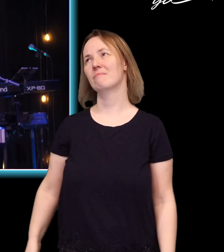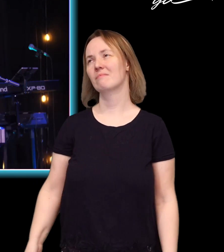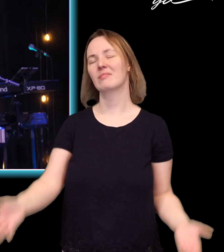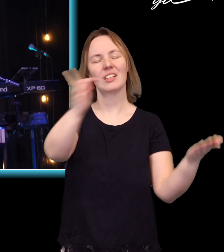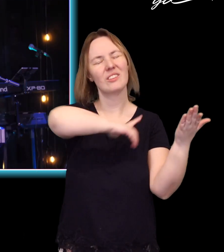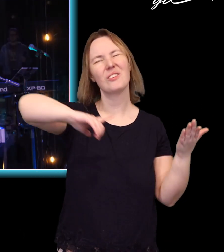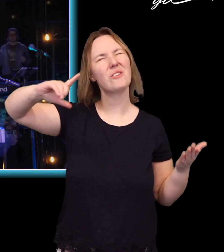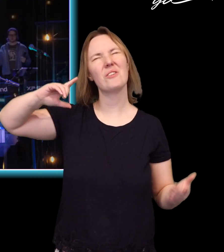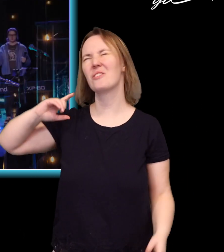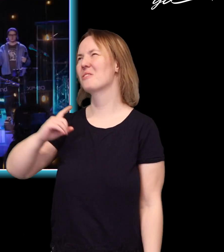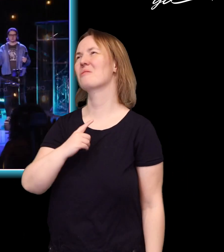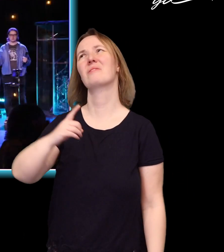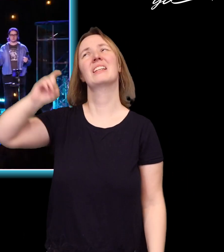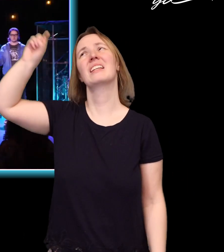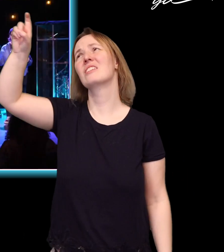Lord, we need you.